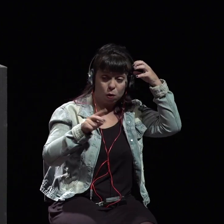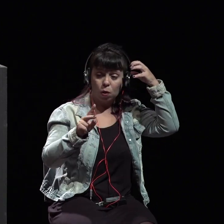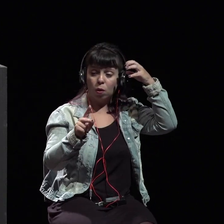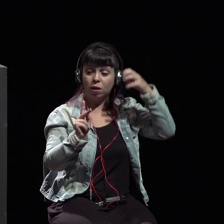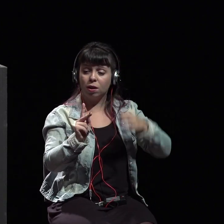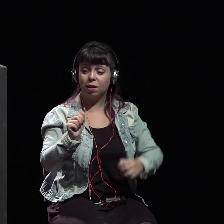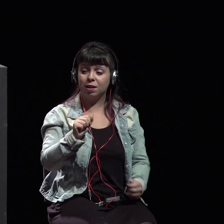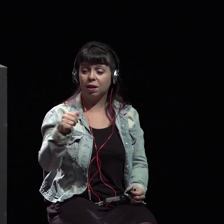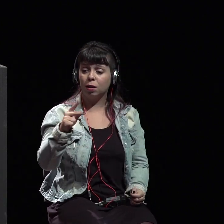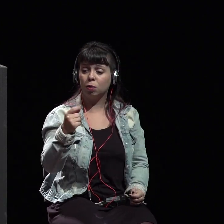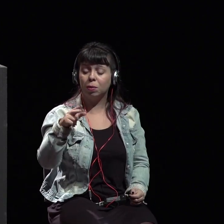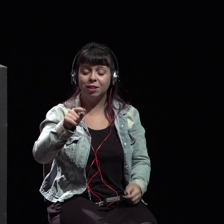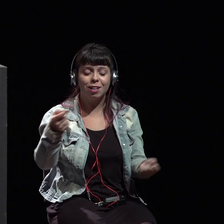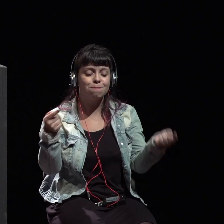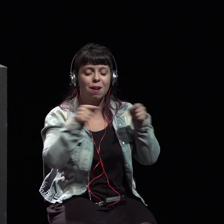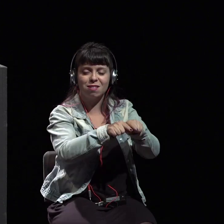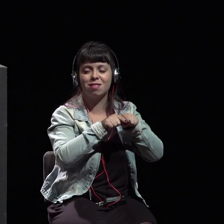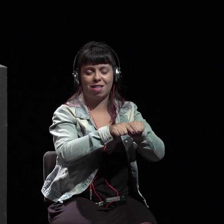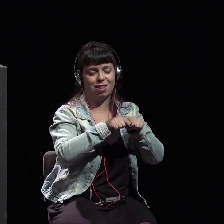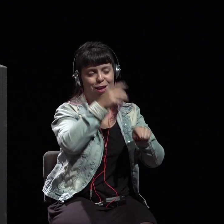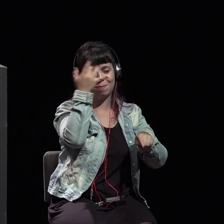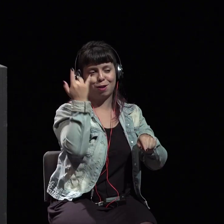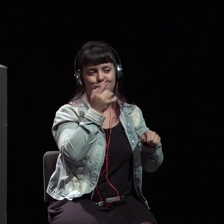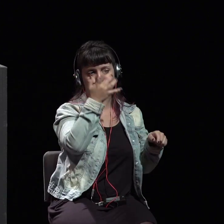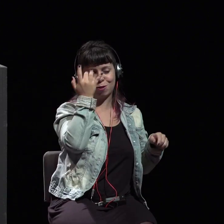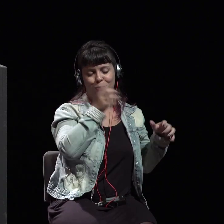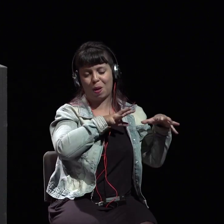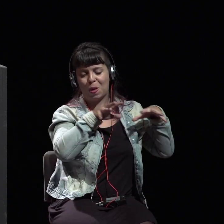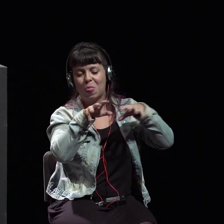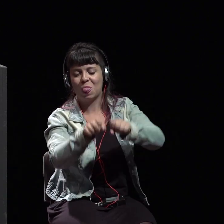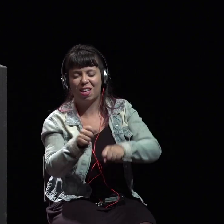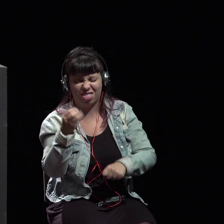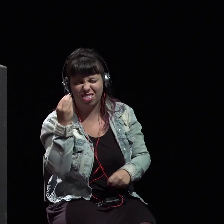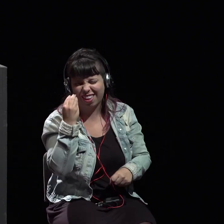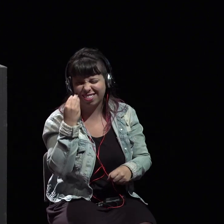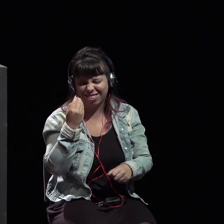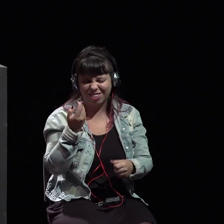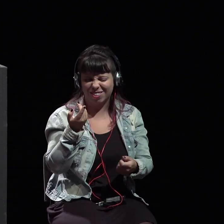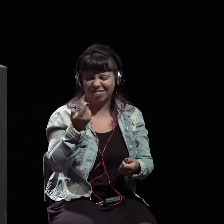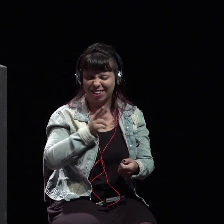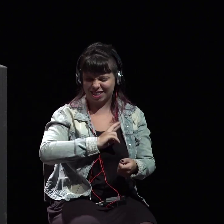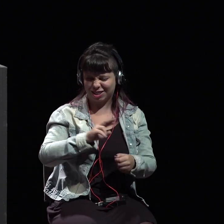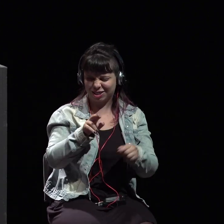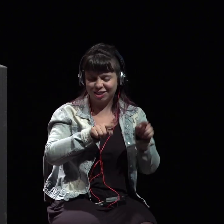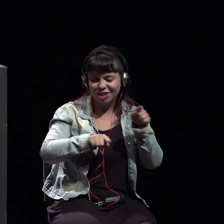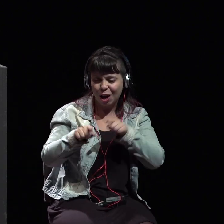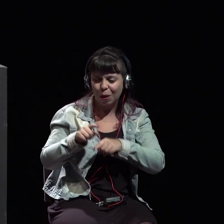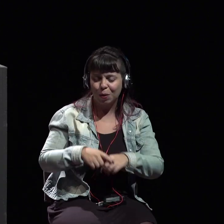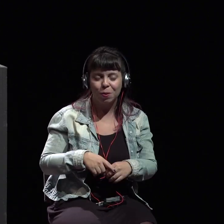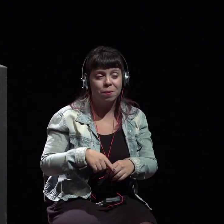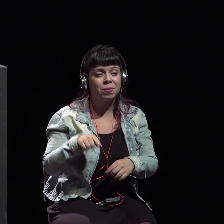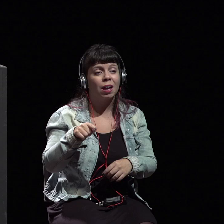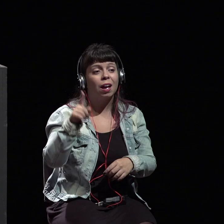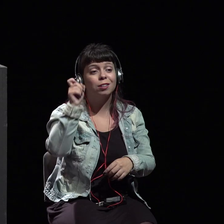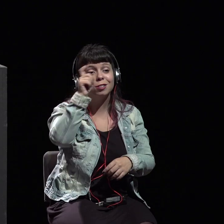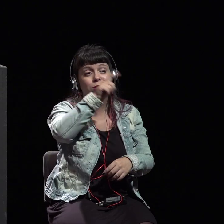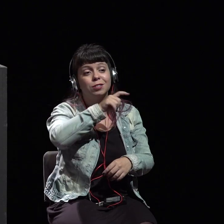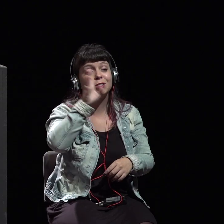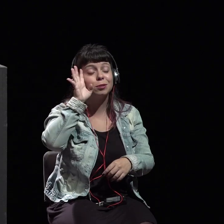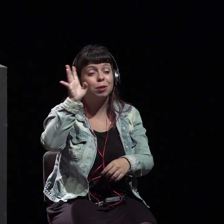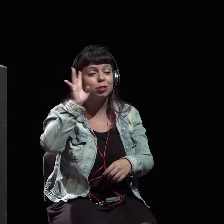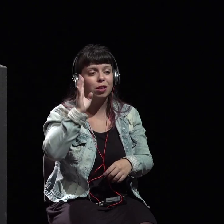that the Congregationalists would have been given an extension on their initial one-year permission to stay in Hawaii if it had not been for Ka'ahumanu, who favored